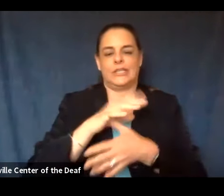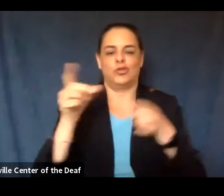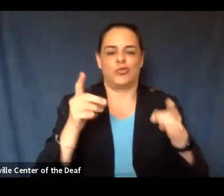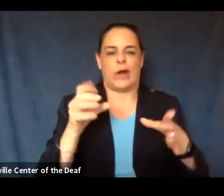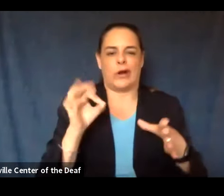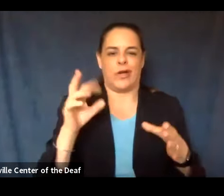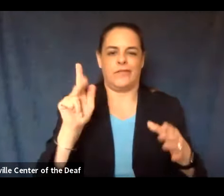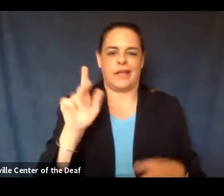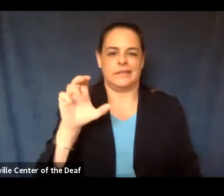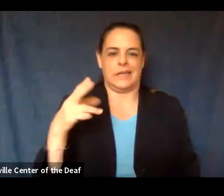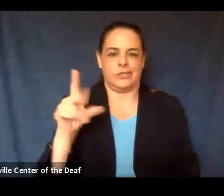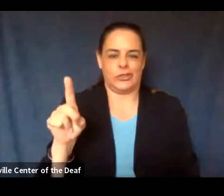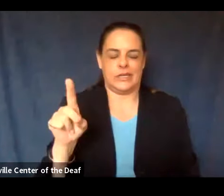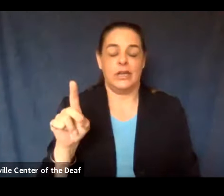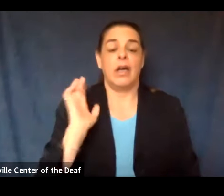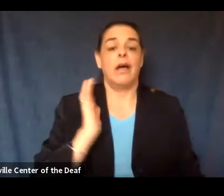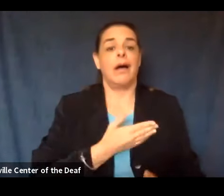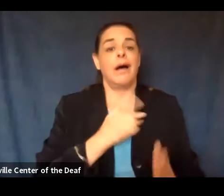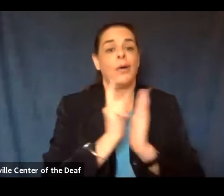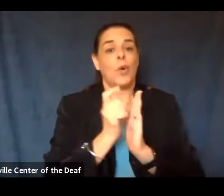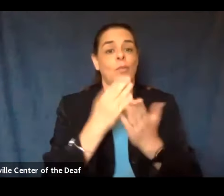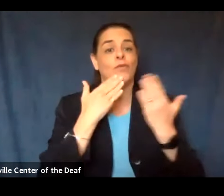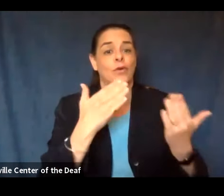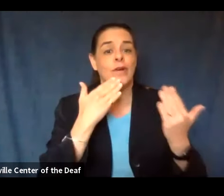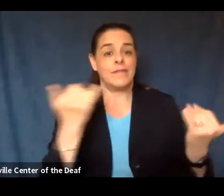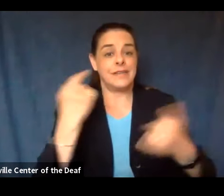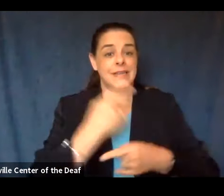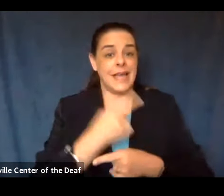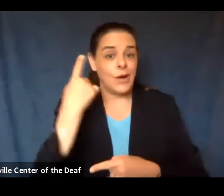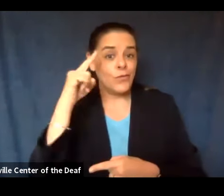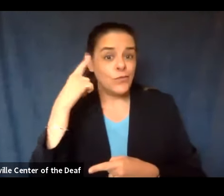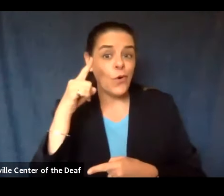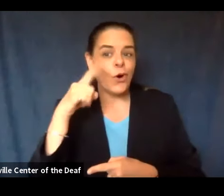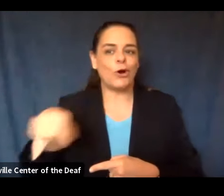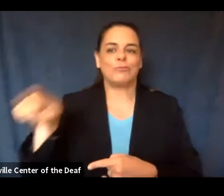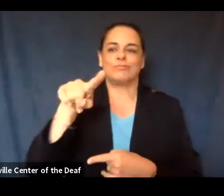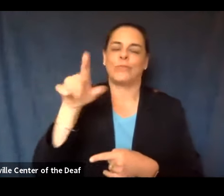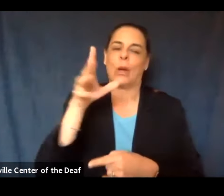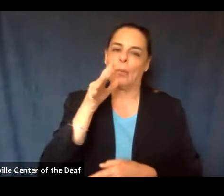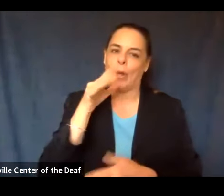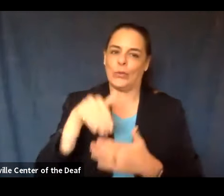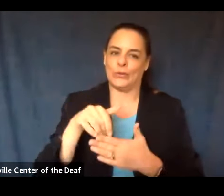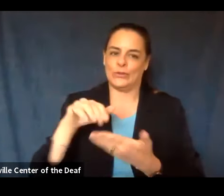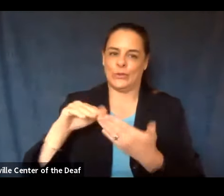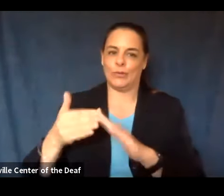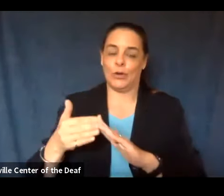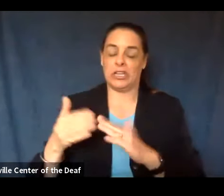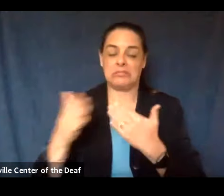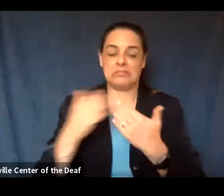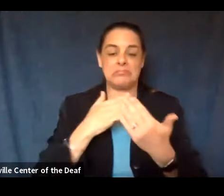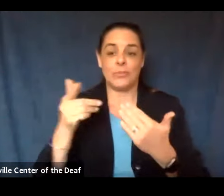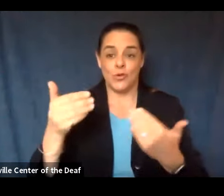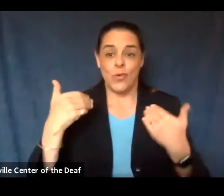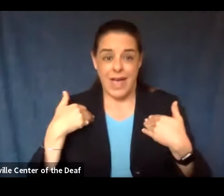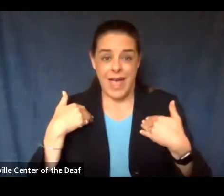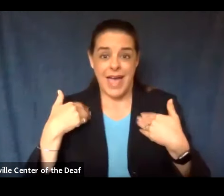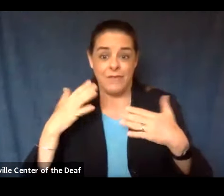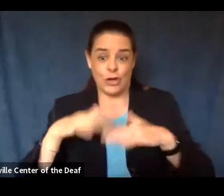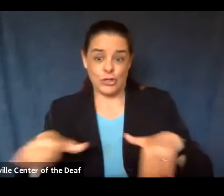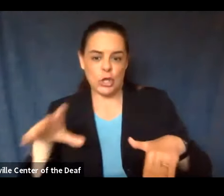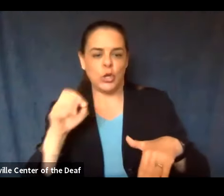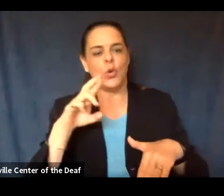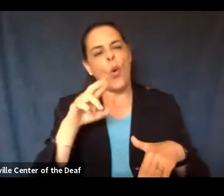of gratitude today is for all our mothers in the community. Whether you have children or are a mother figure to